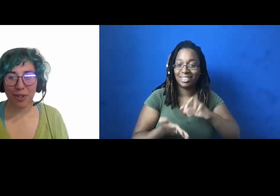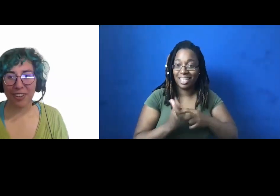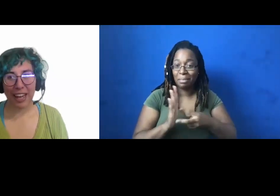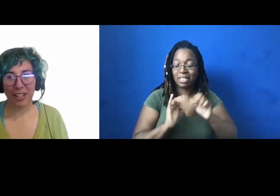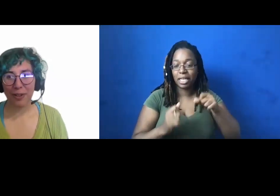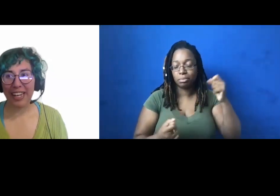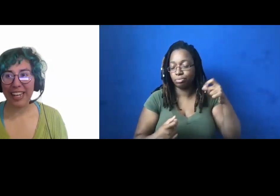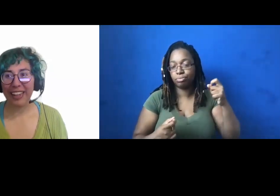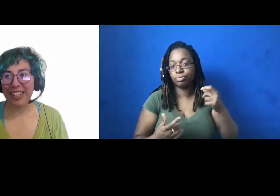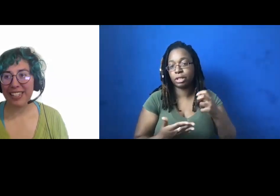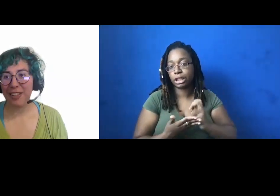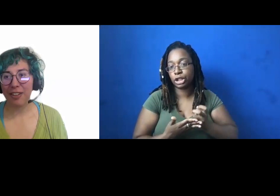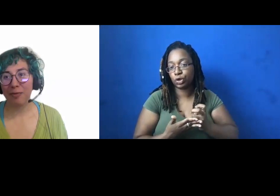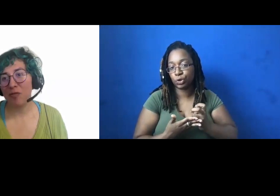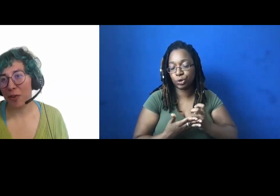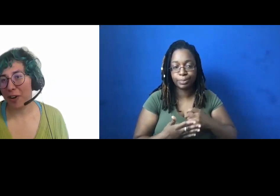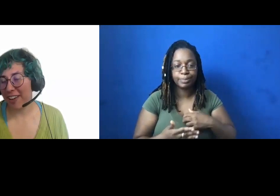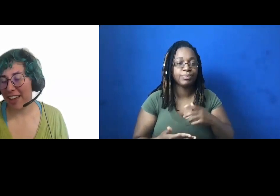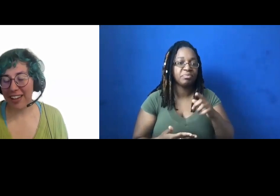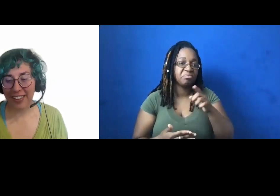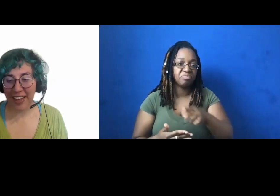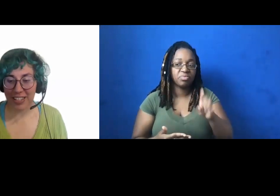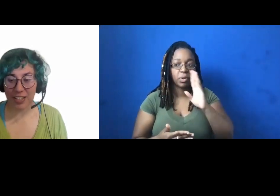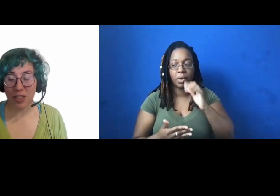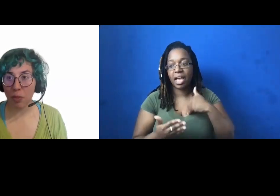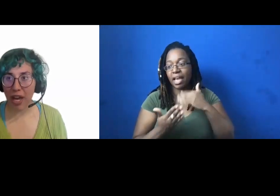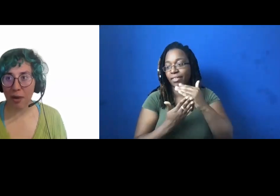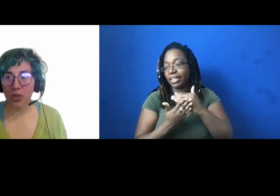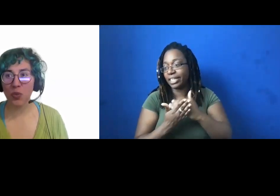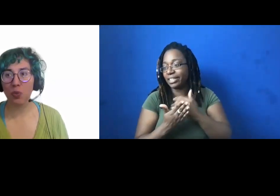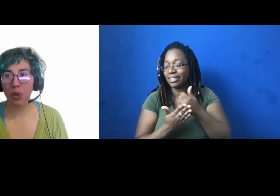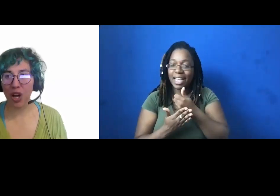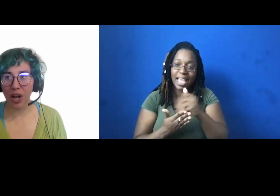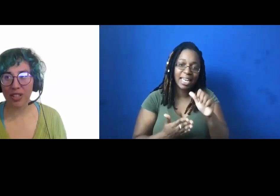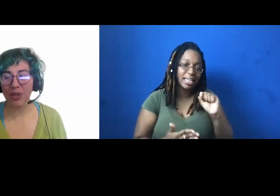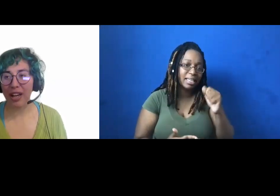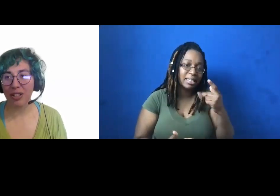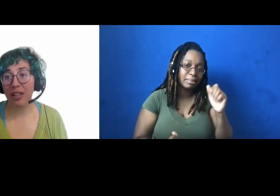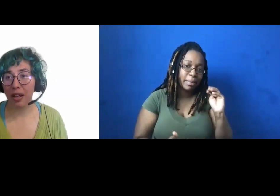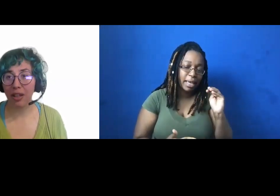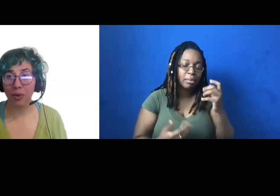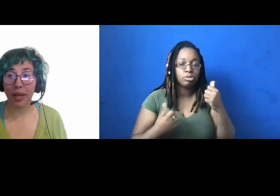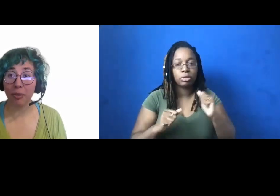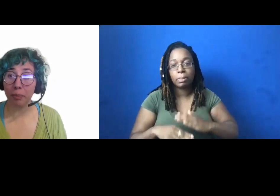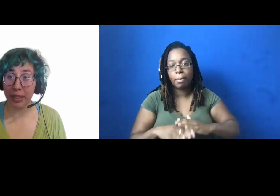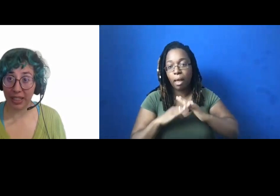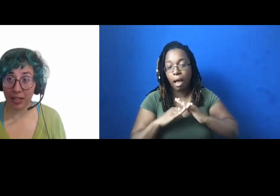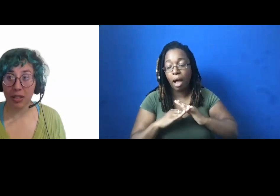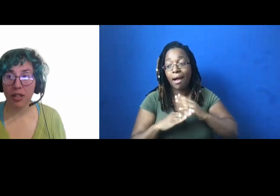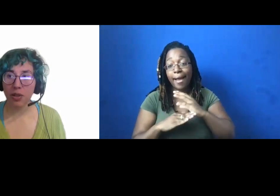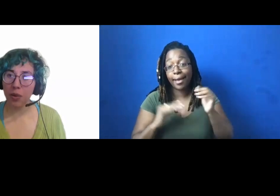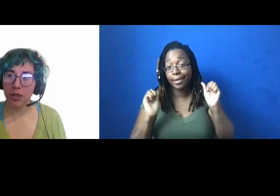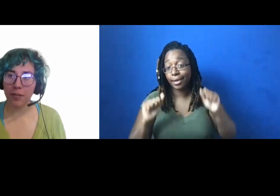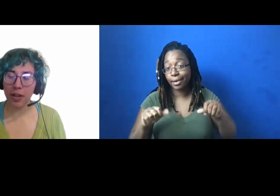This will land you in a list for anything that is spam to block to actually getting you a